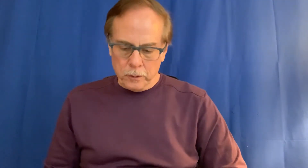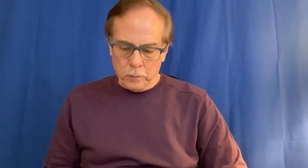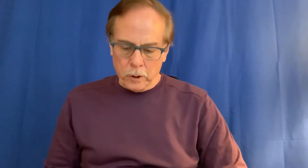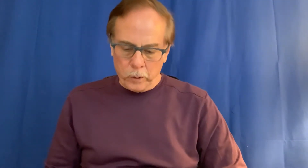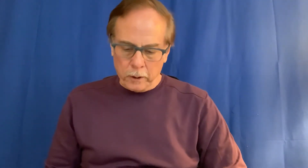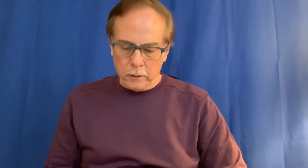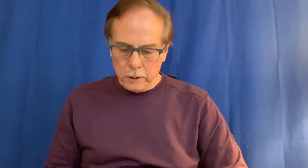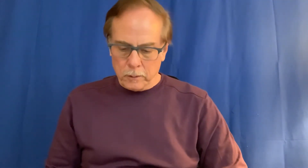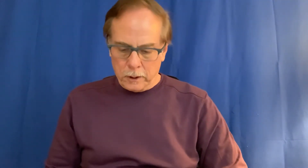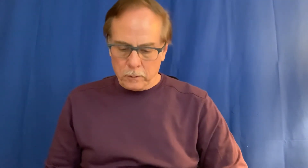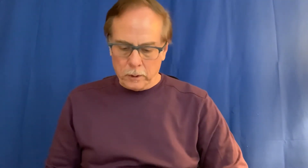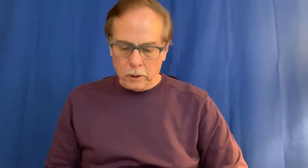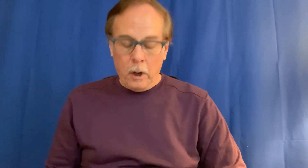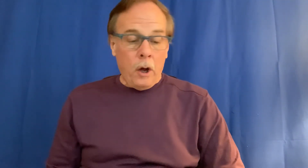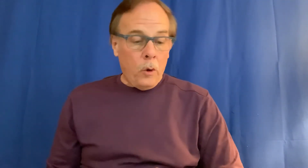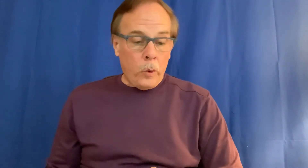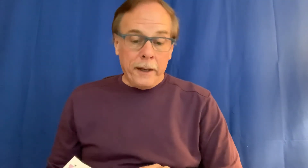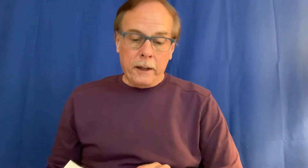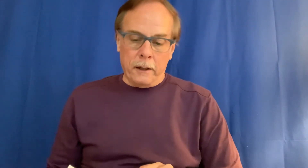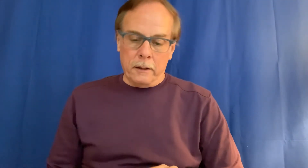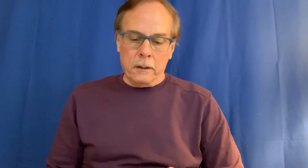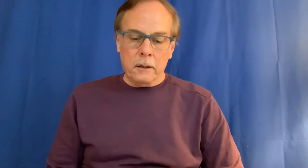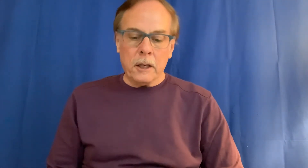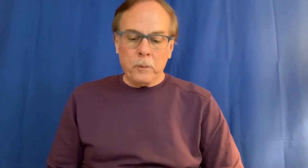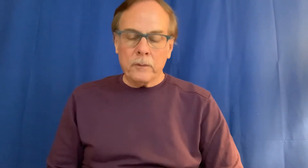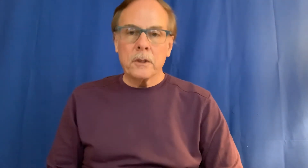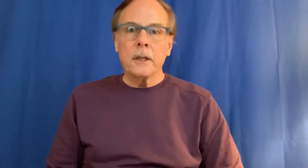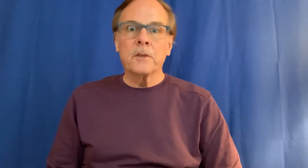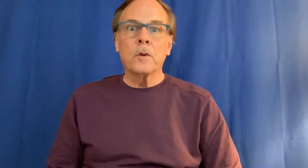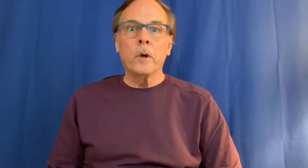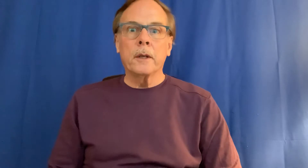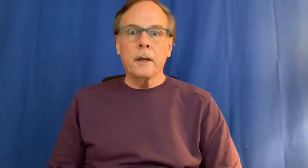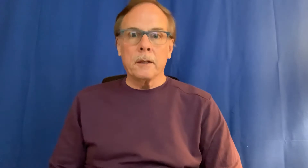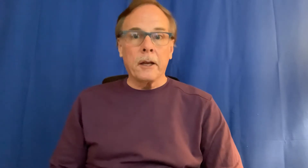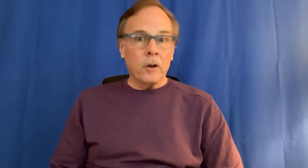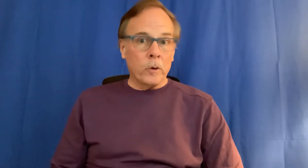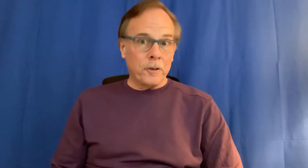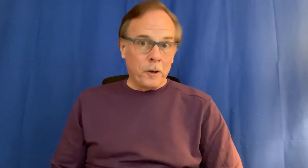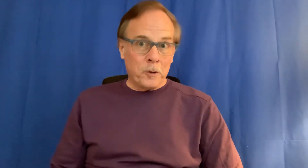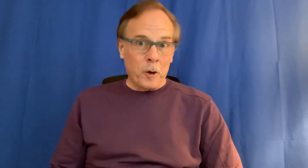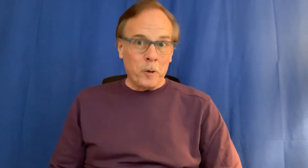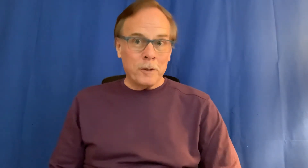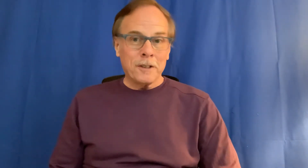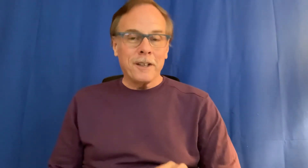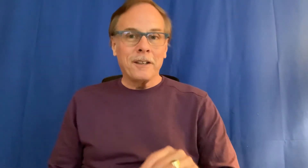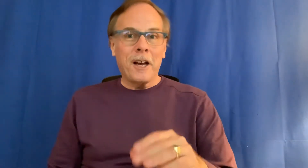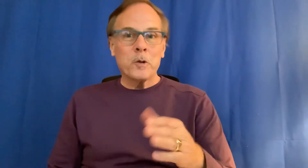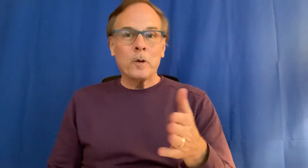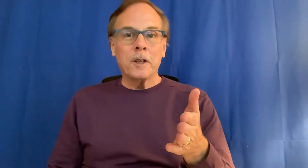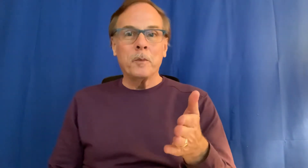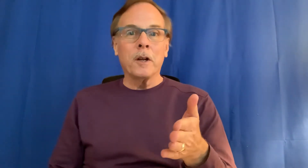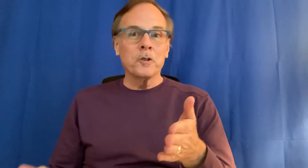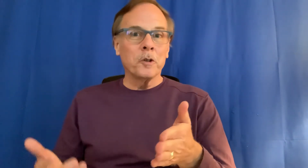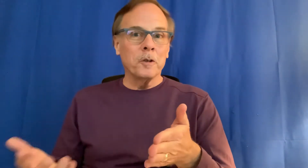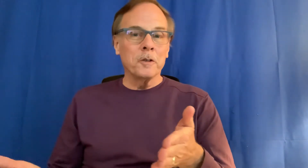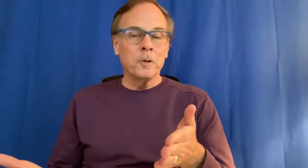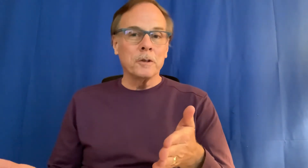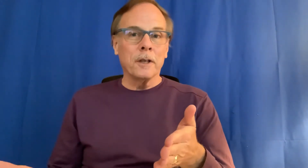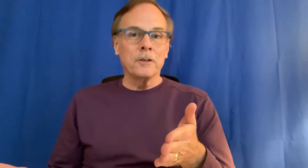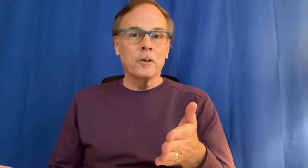1 week ago, last week, next week. Weekend. A couple of signs for weekend. I don't know what they're going to show you on signing naturally, but I'll show you the 2 signs that are